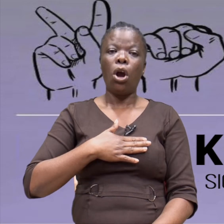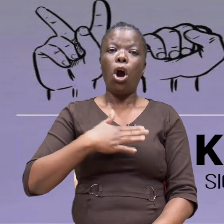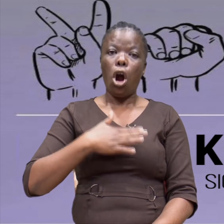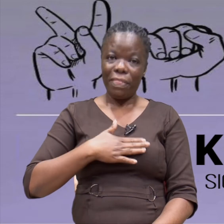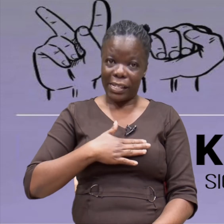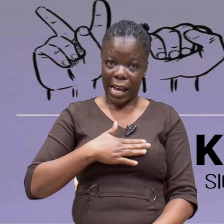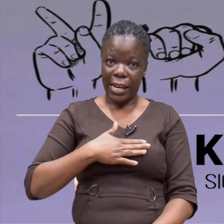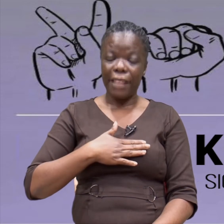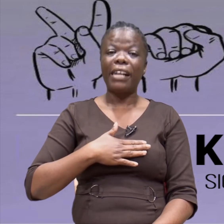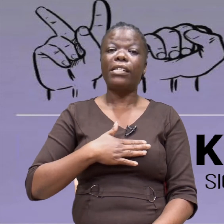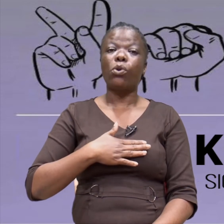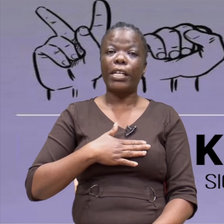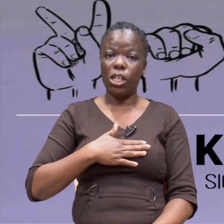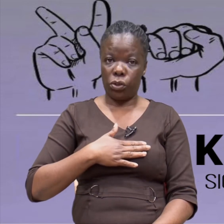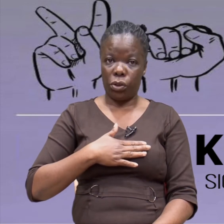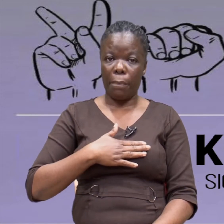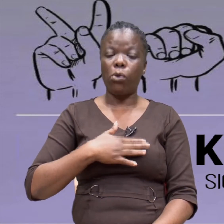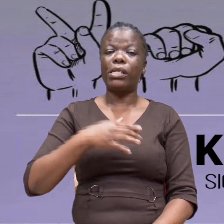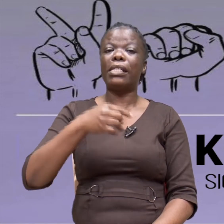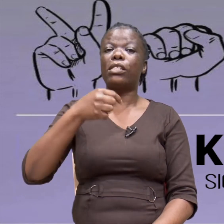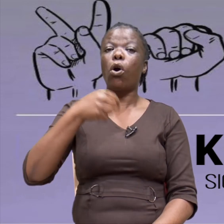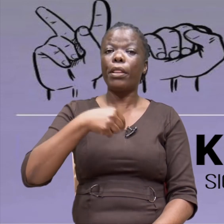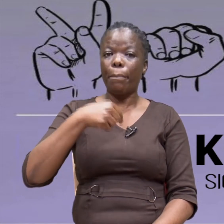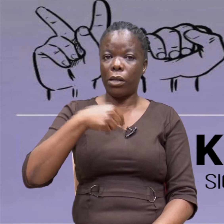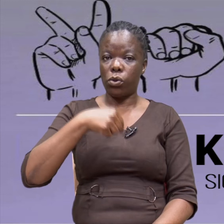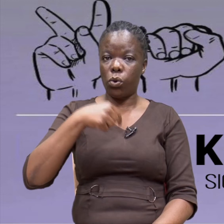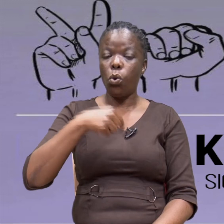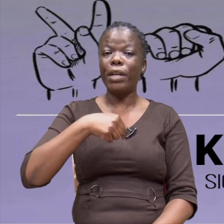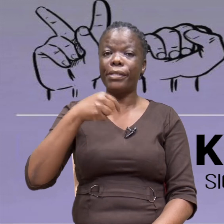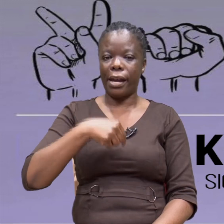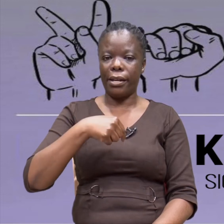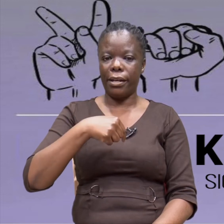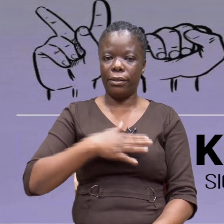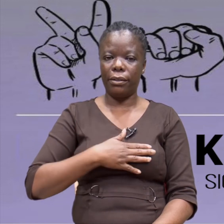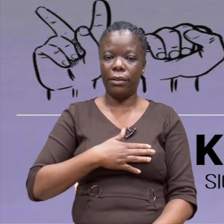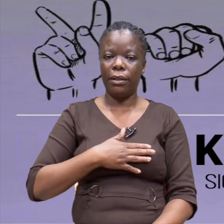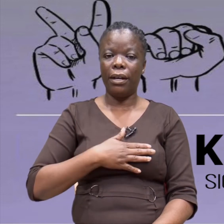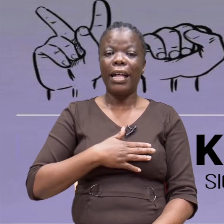On the signer, that is orientation, because it's on the person who is signing.